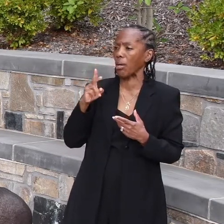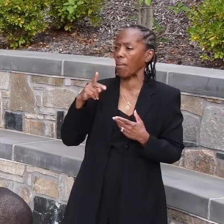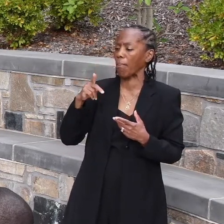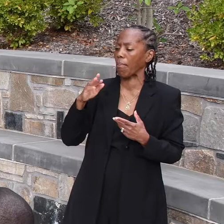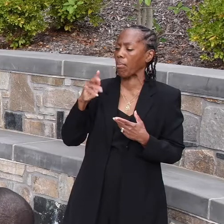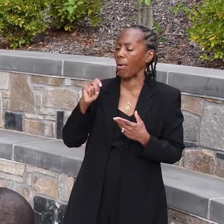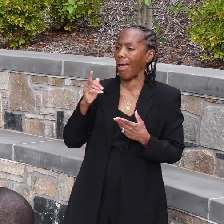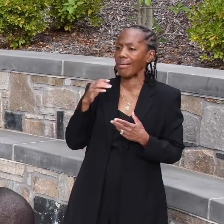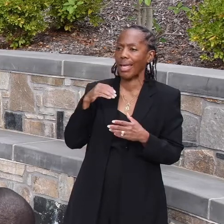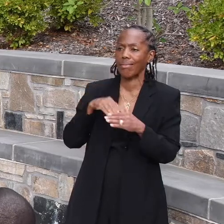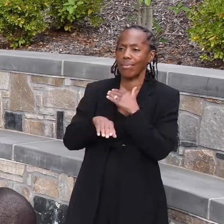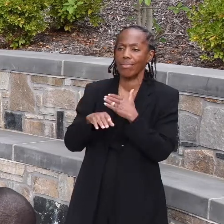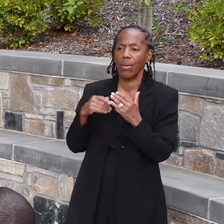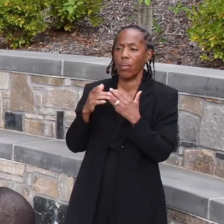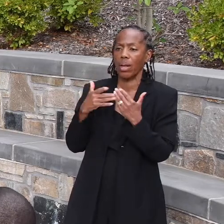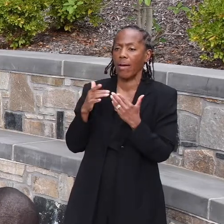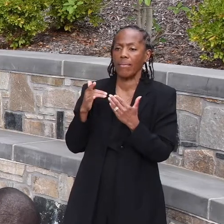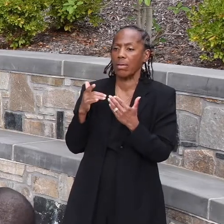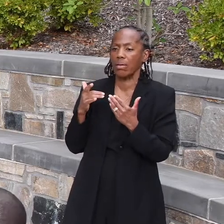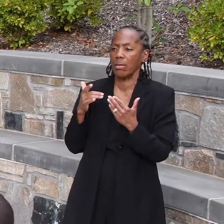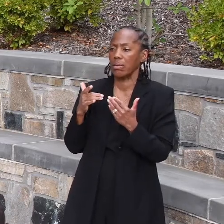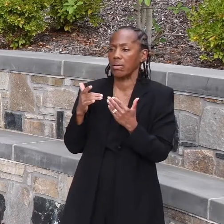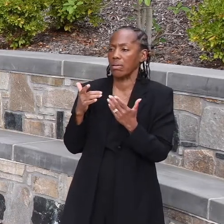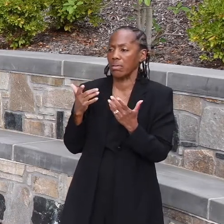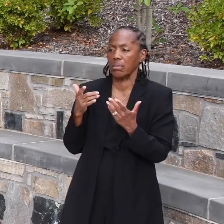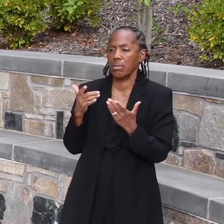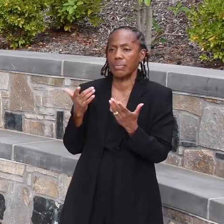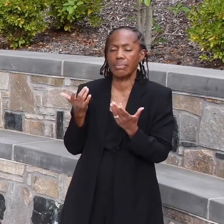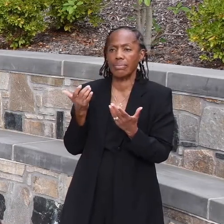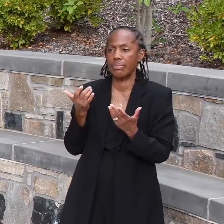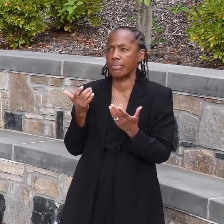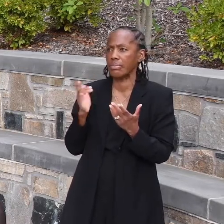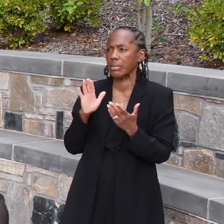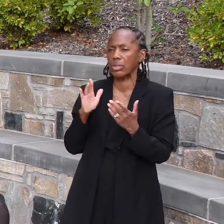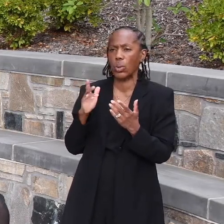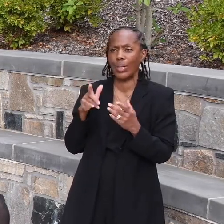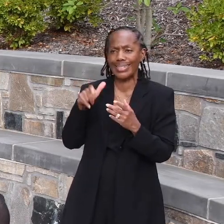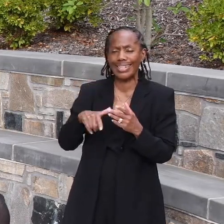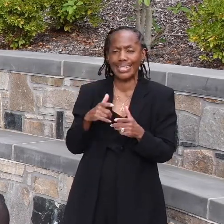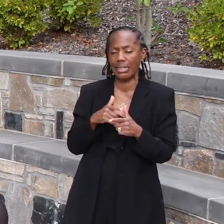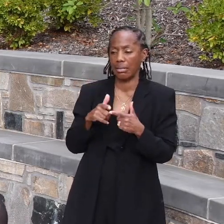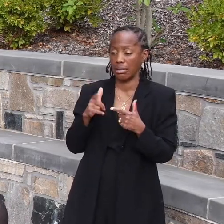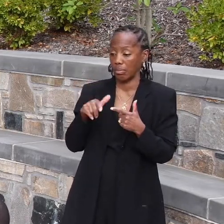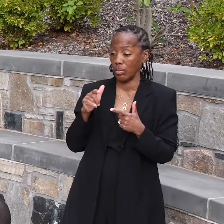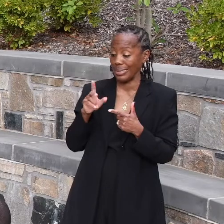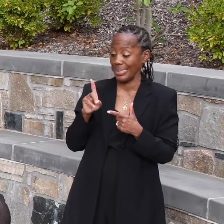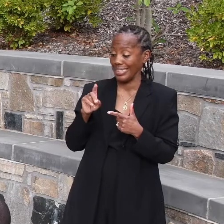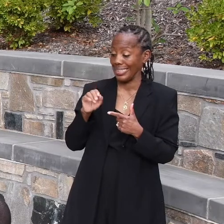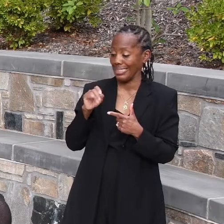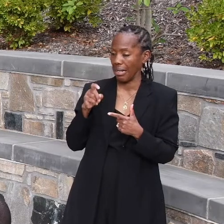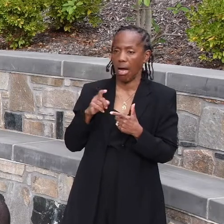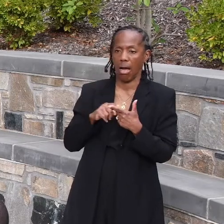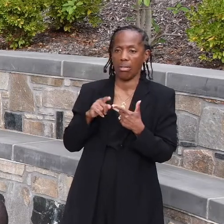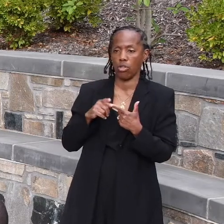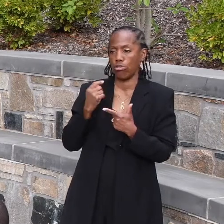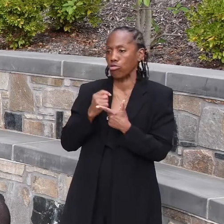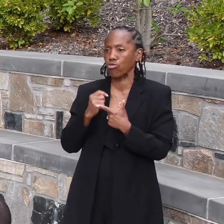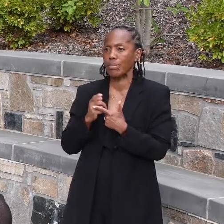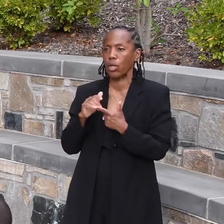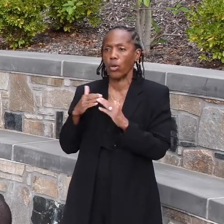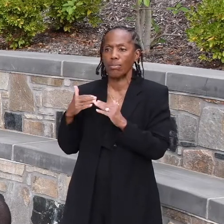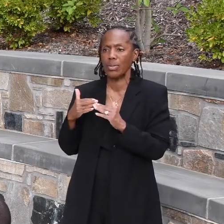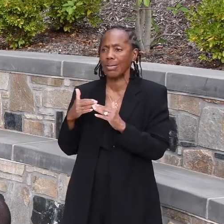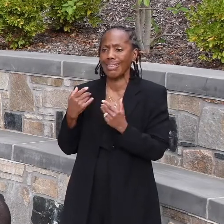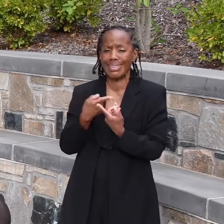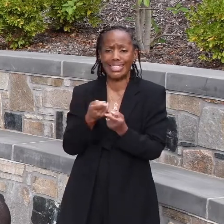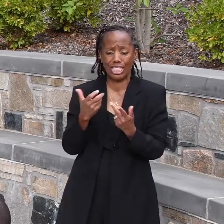need to come in, whether that's they need detox, or they need treatment, or they need community. In these facilities,